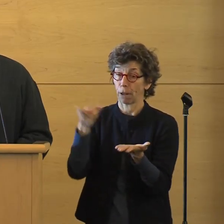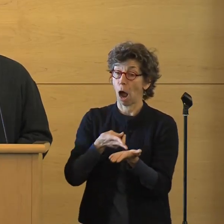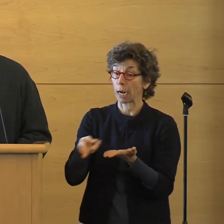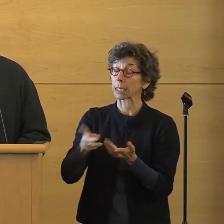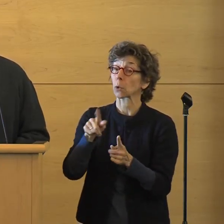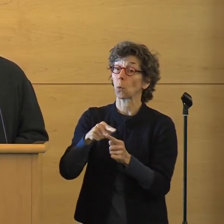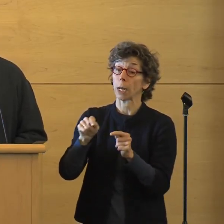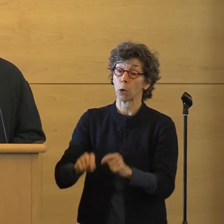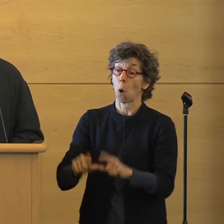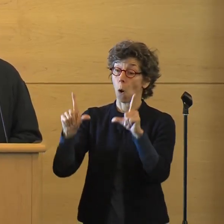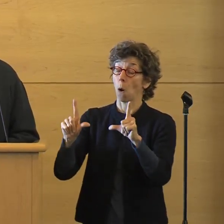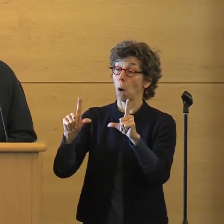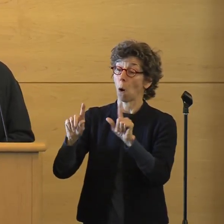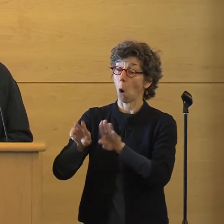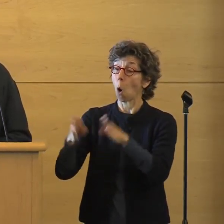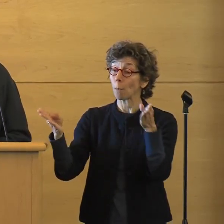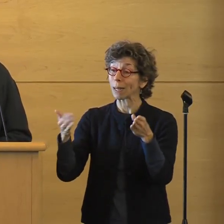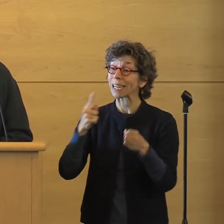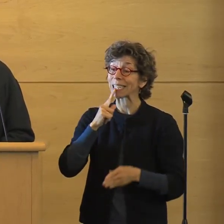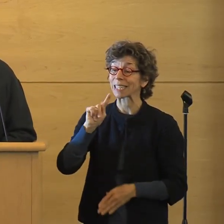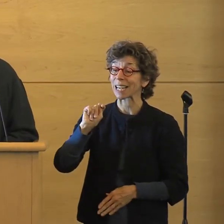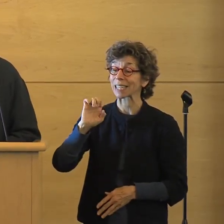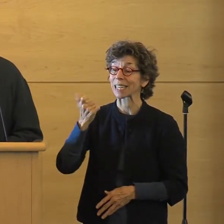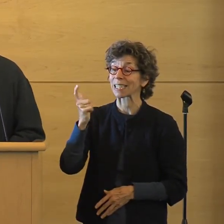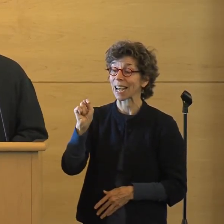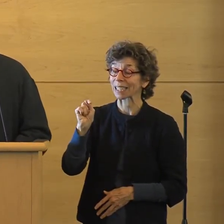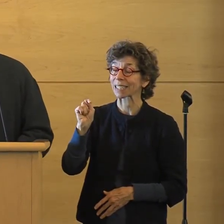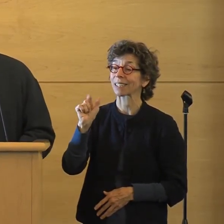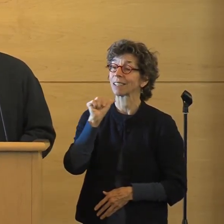most challenging piece for me are the number of